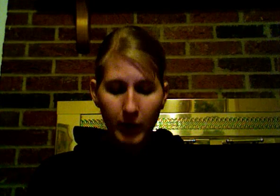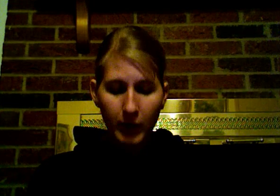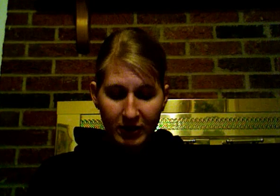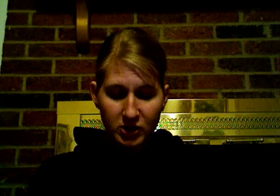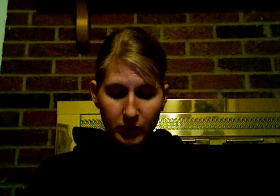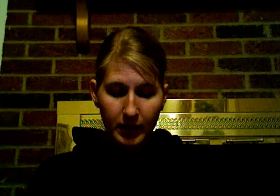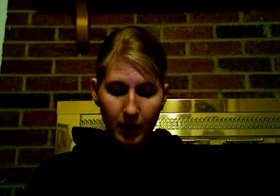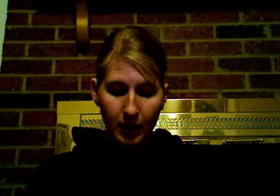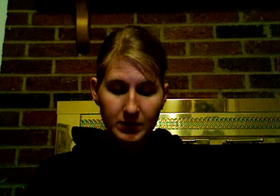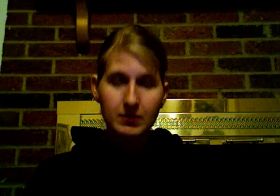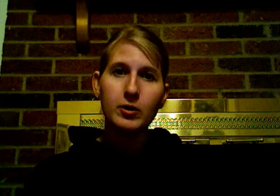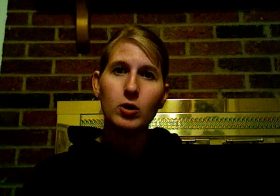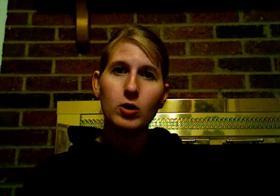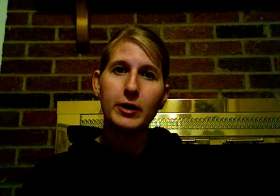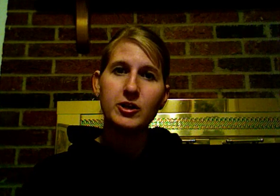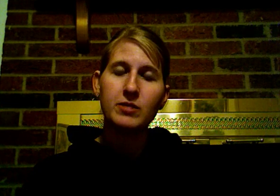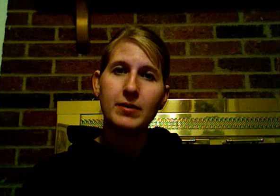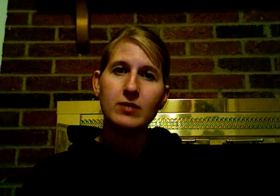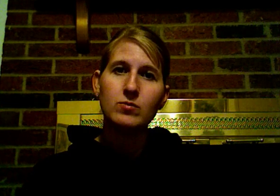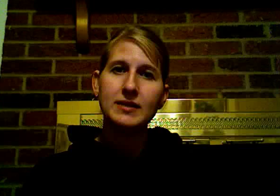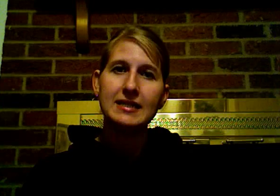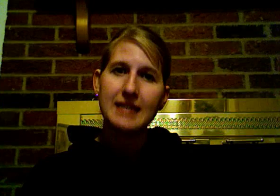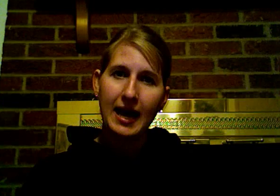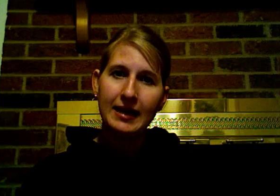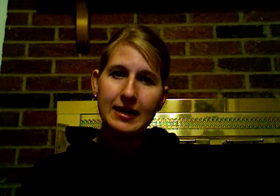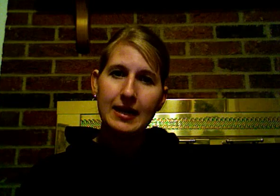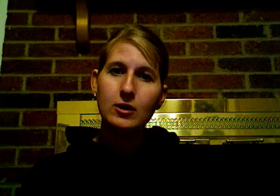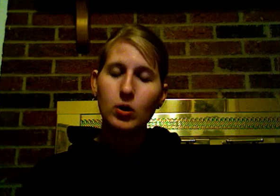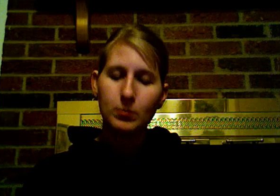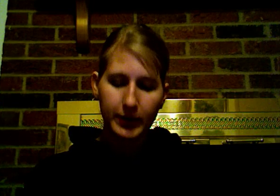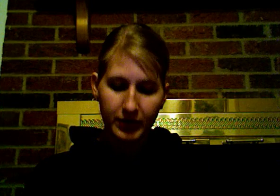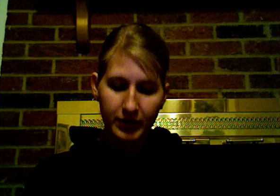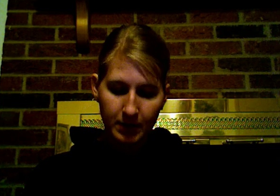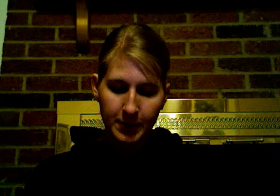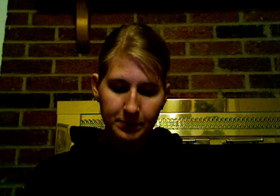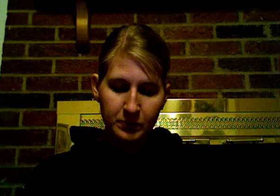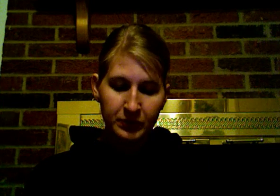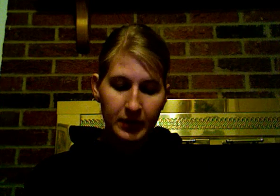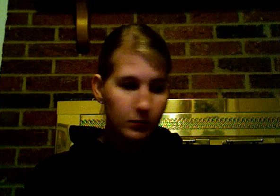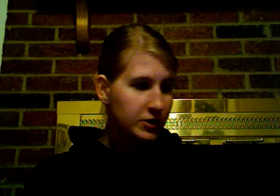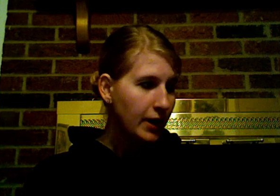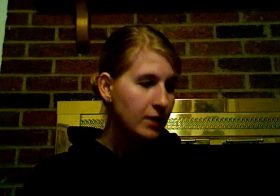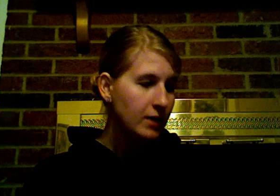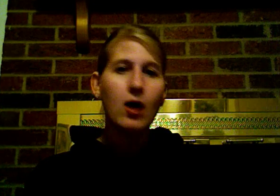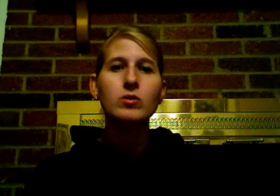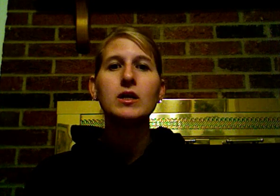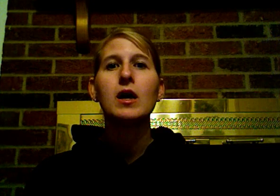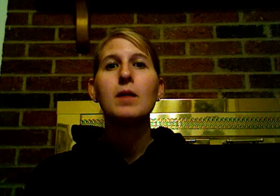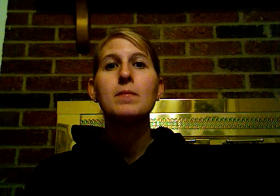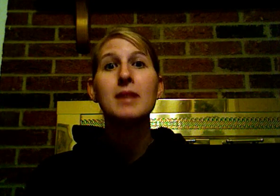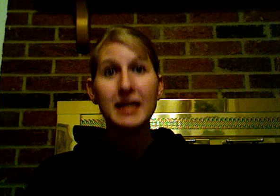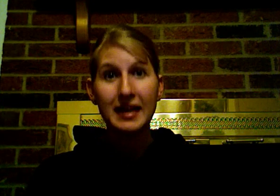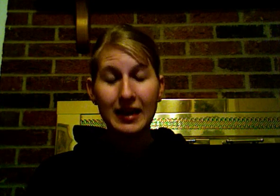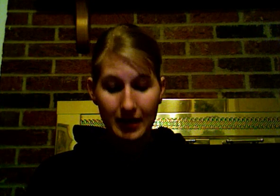we're actually doing some number incorporation. Remember, that's when we take a sign and incorporate it with a number. And we're talking about money,